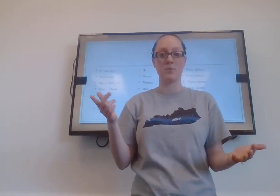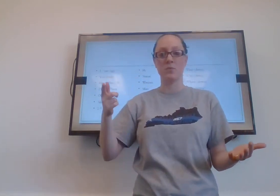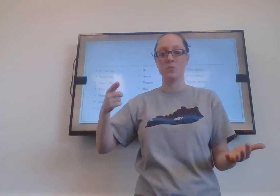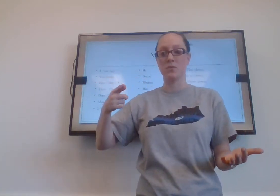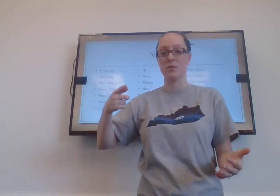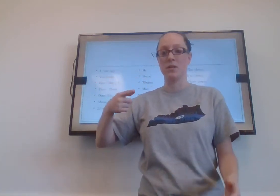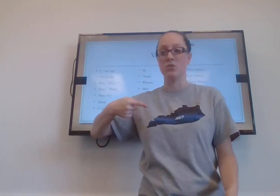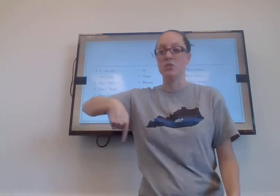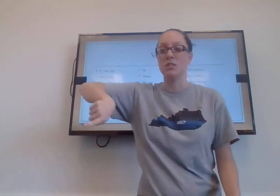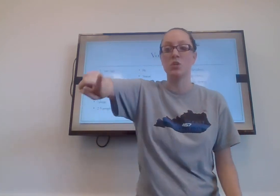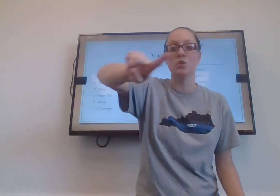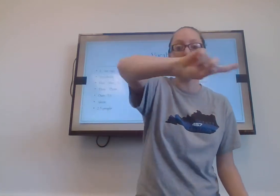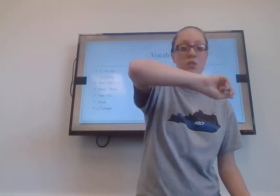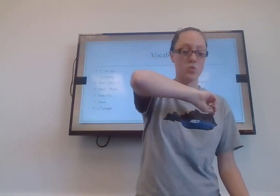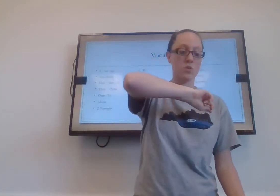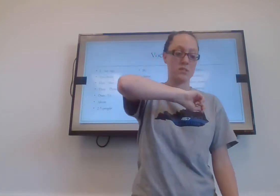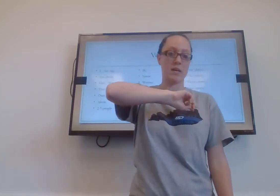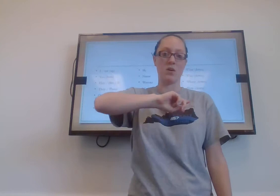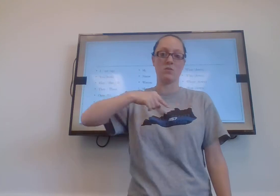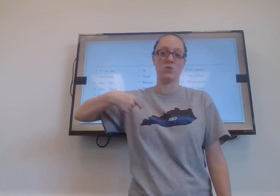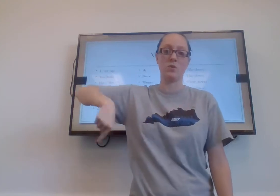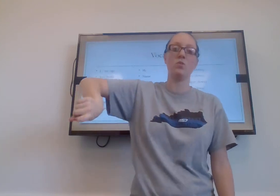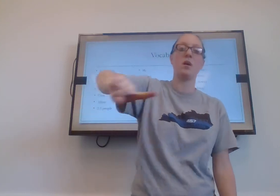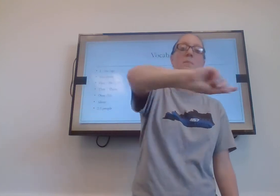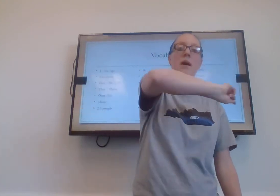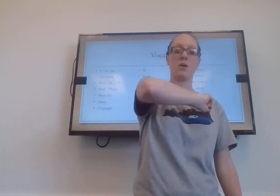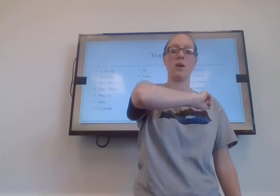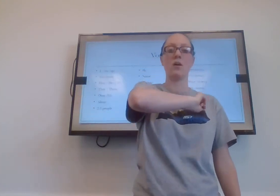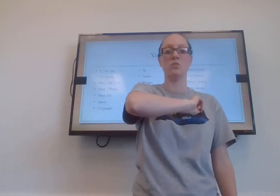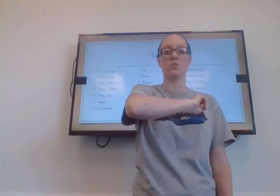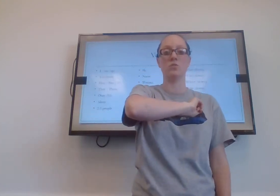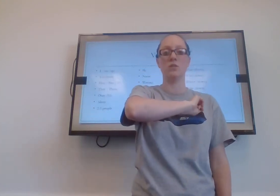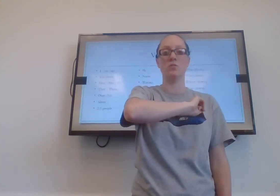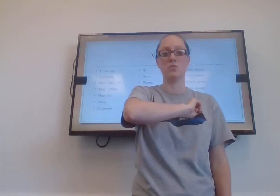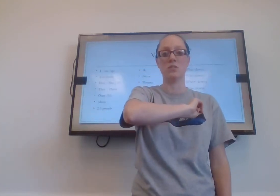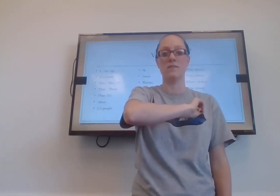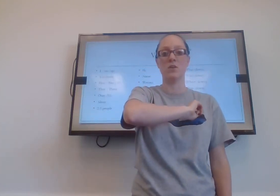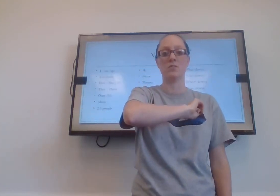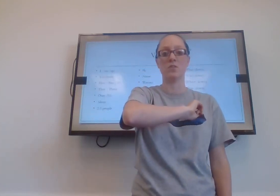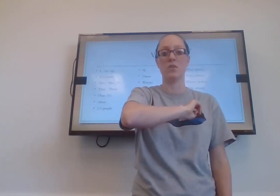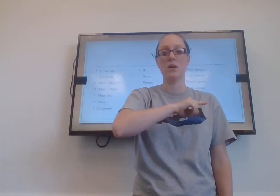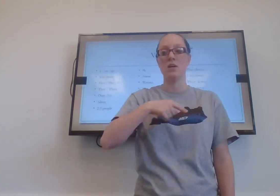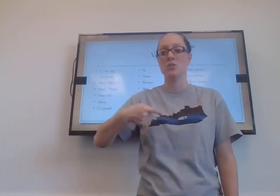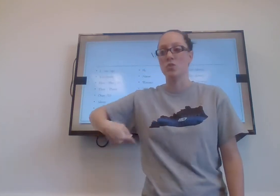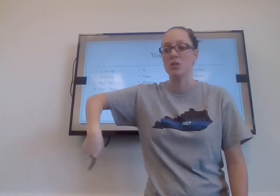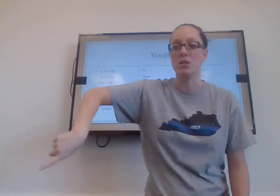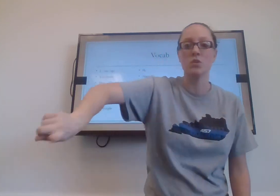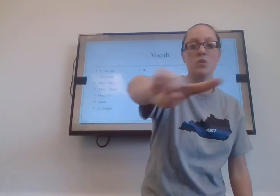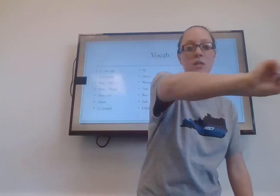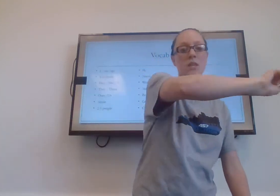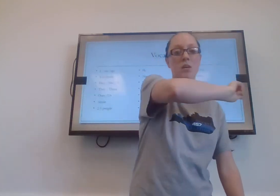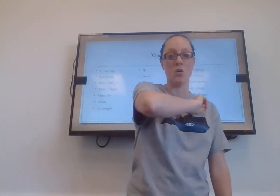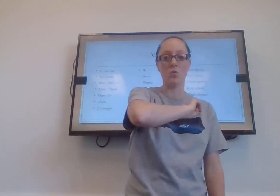acceptable. And just including yourself. So when you come back around, you're including yourself also. So you're including the whole